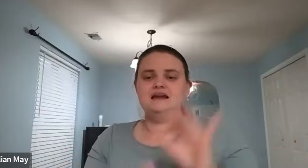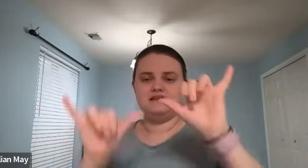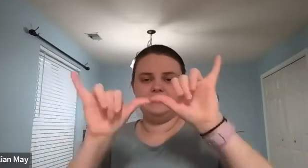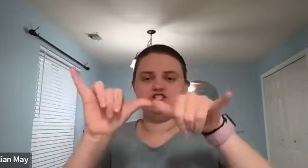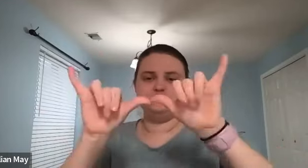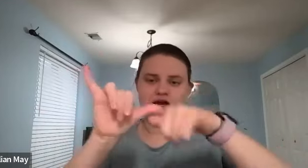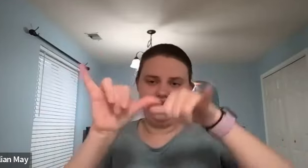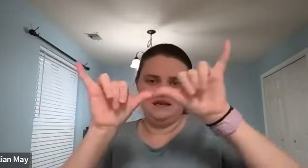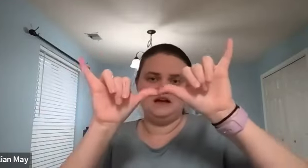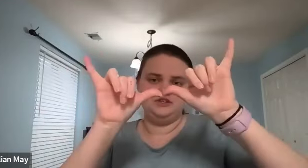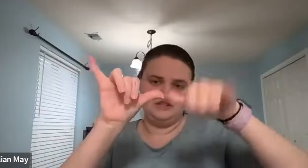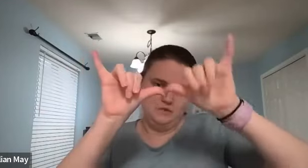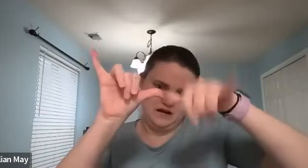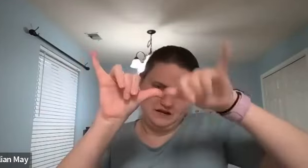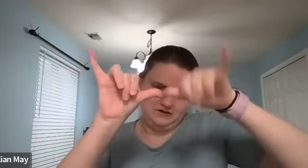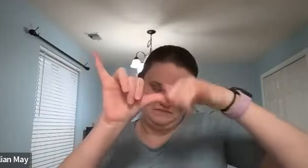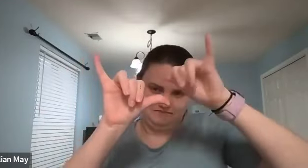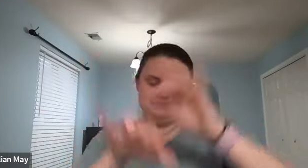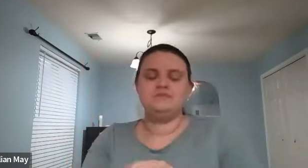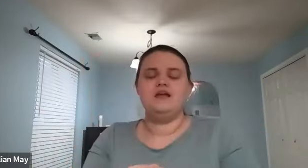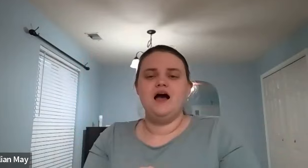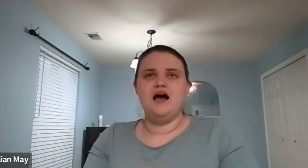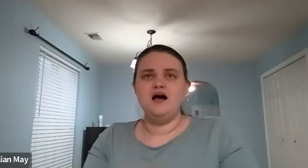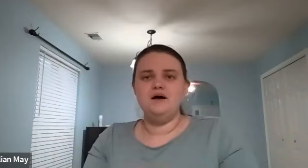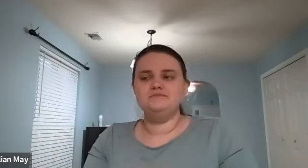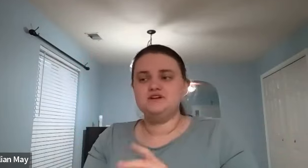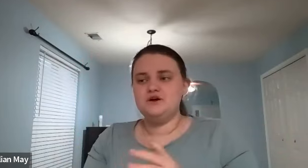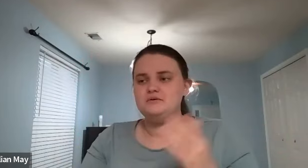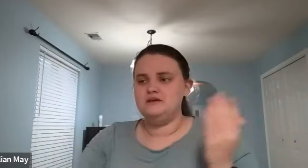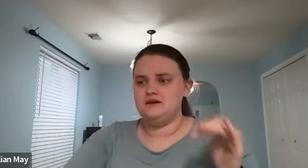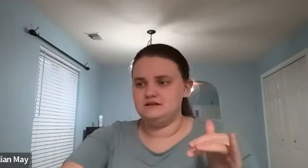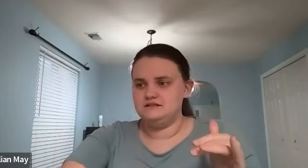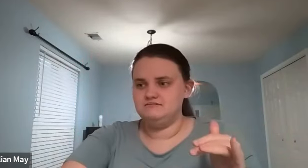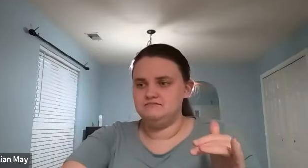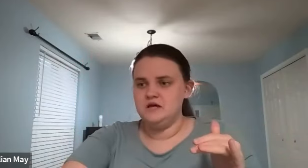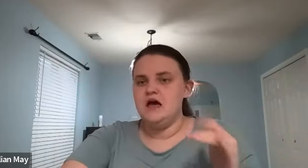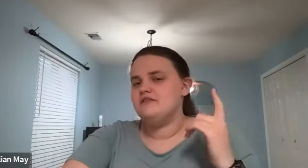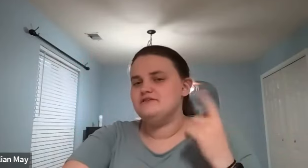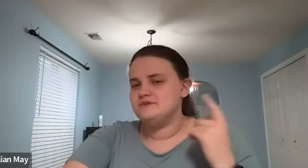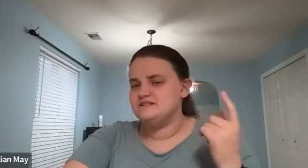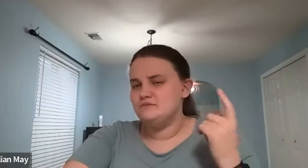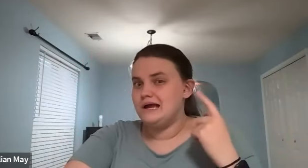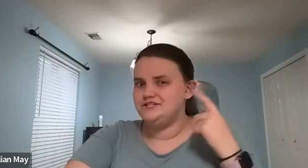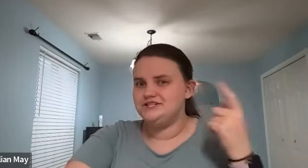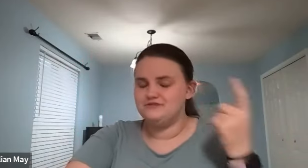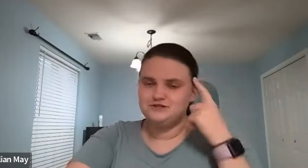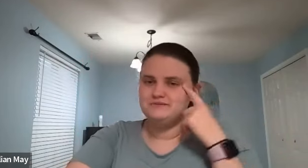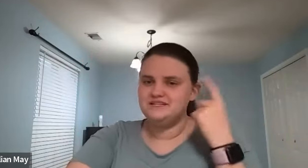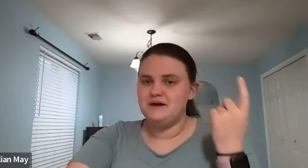And it's just one hand. Yeah, you just have the one hand go down. So yes, I think the reason why engineer first popped into my